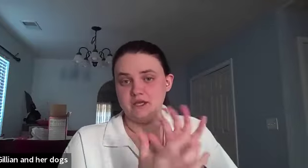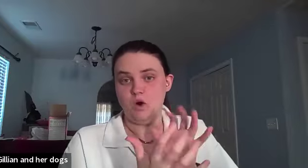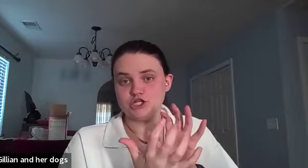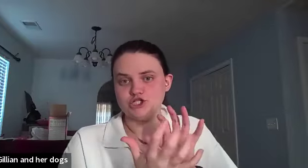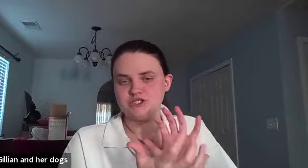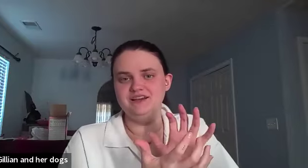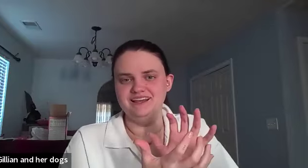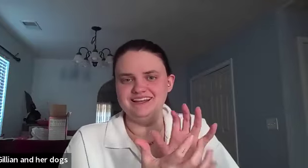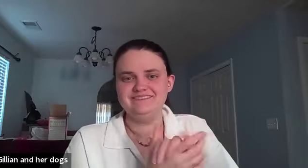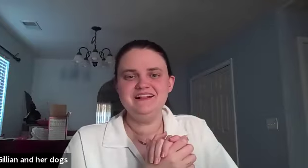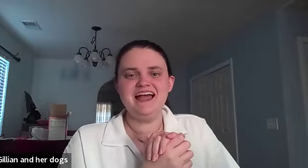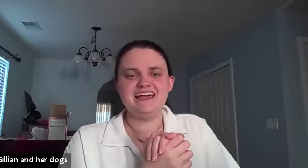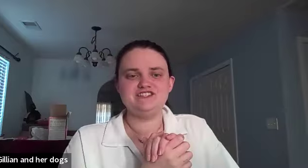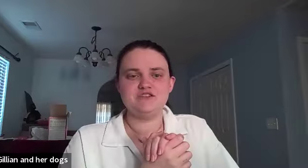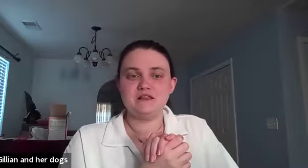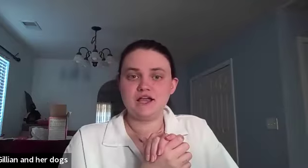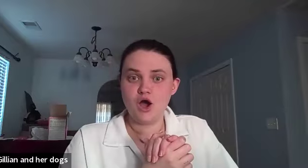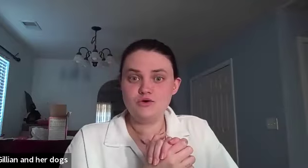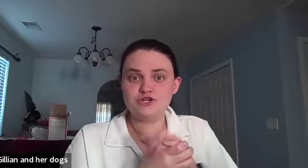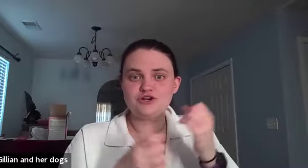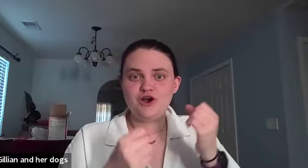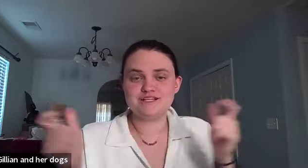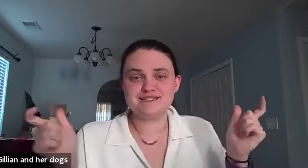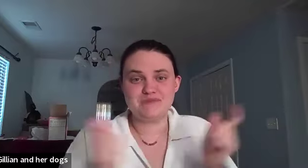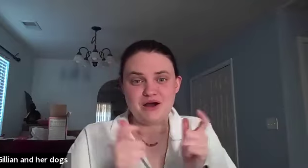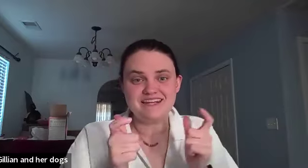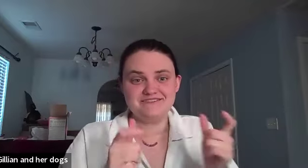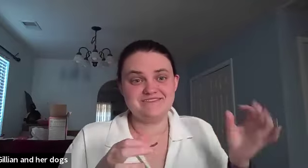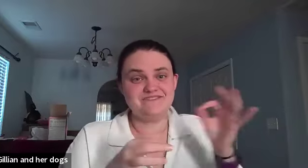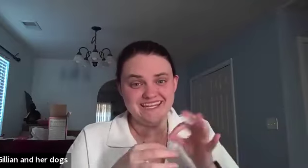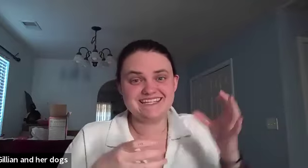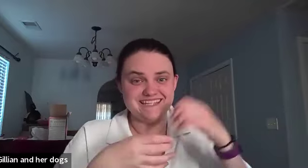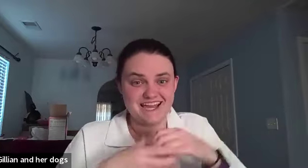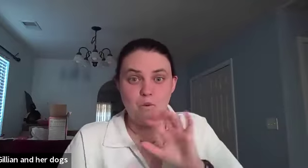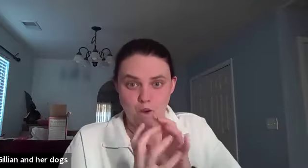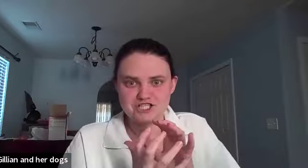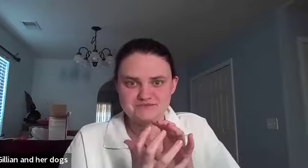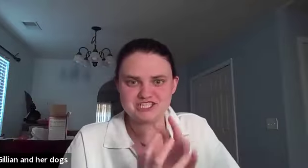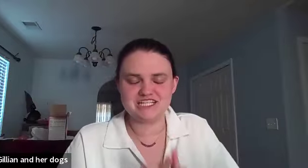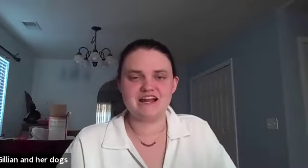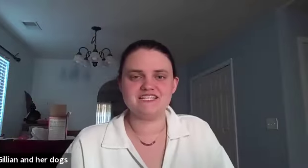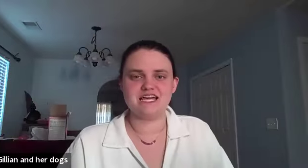like wash. And so they're like, "Oh, your car is small enough to fit inside the washer machine." And I was